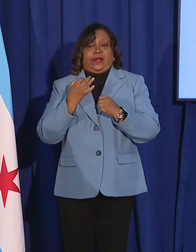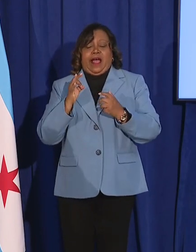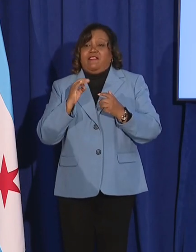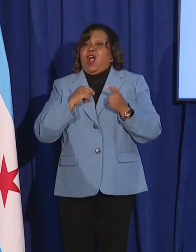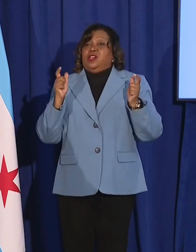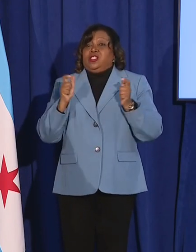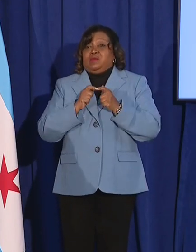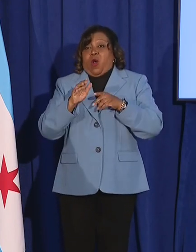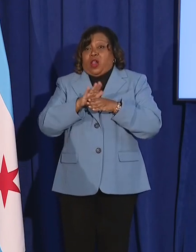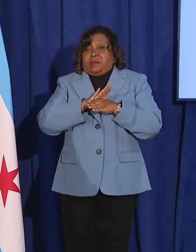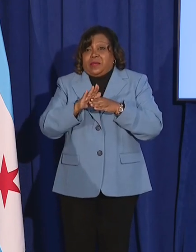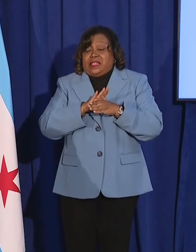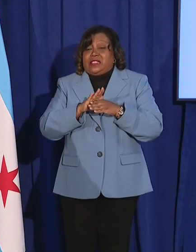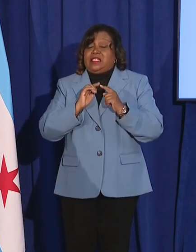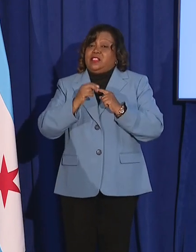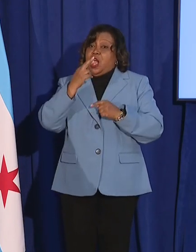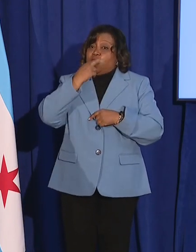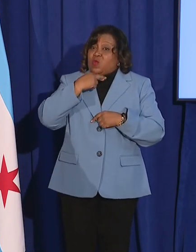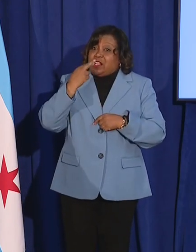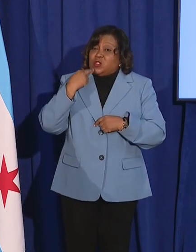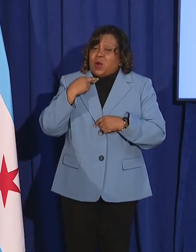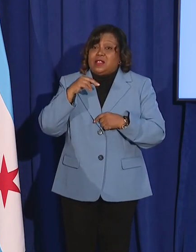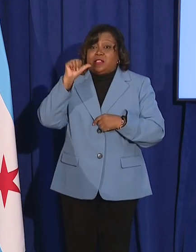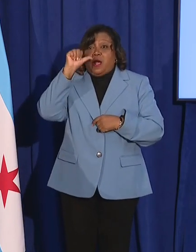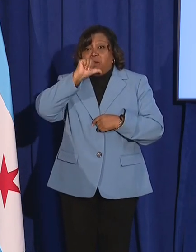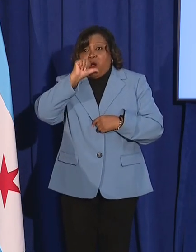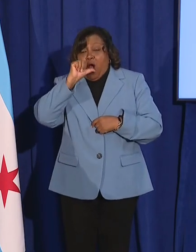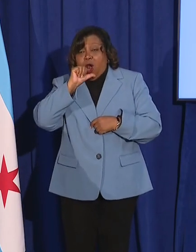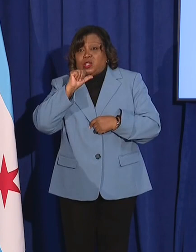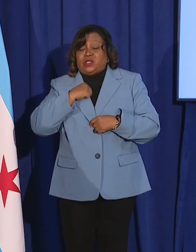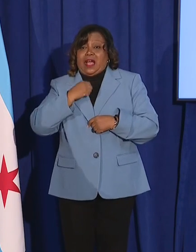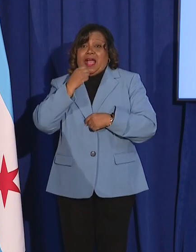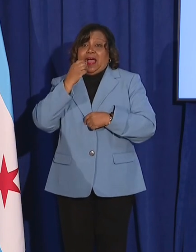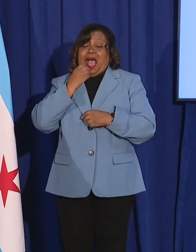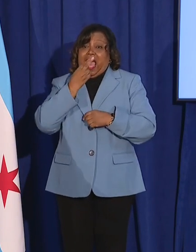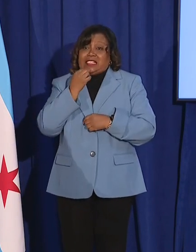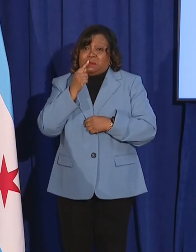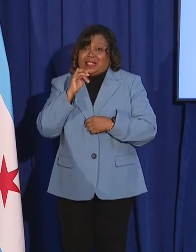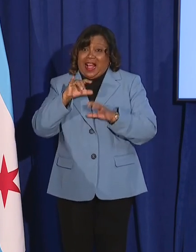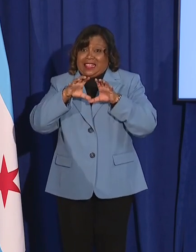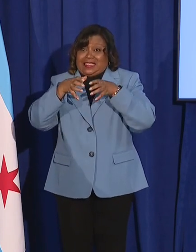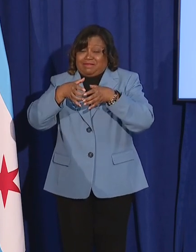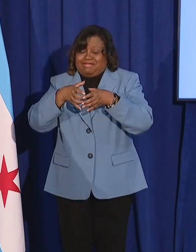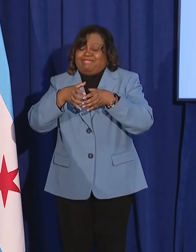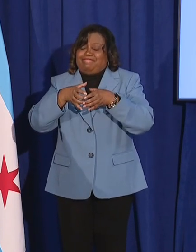our small businesses, our restaurants, our bars, our hospitality industry.